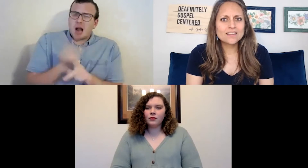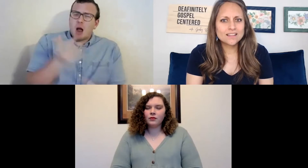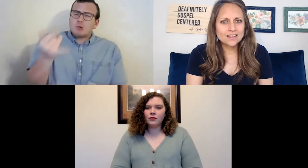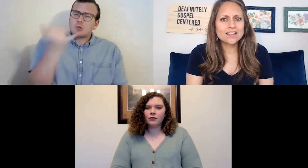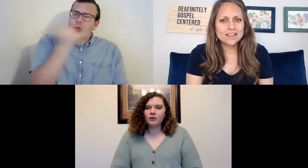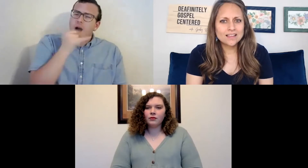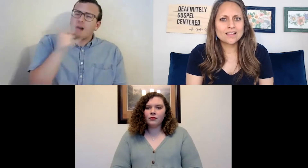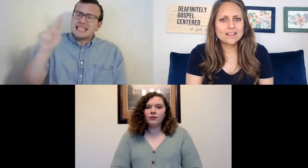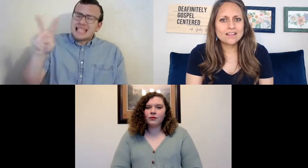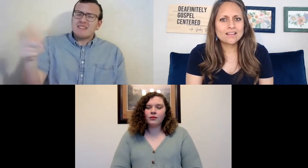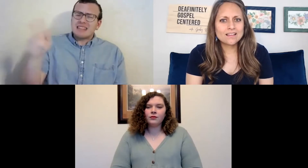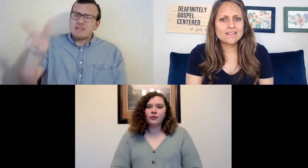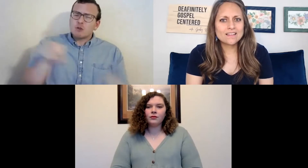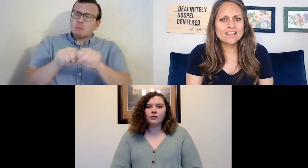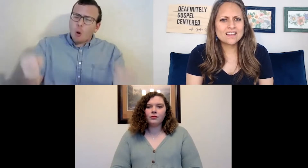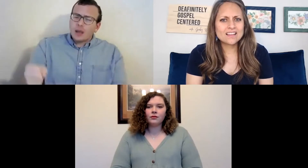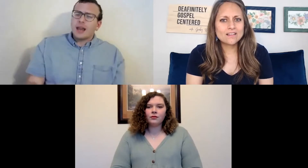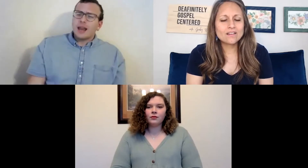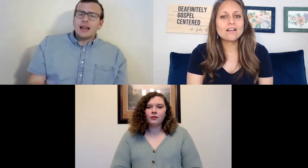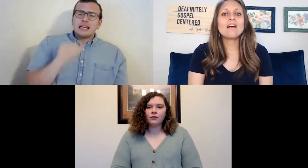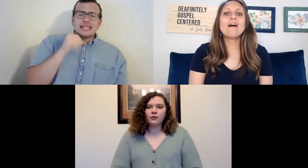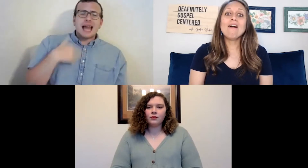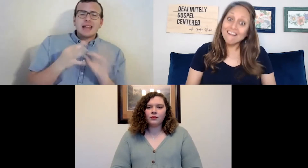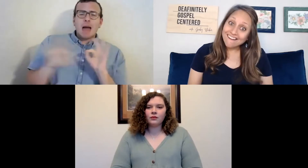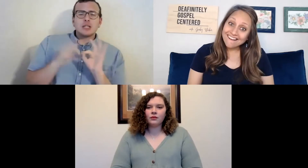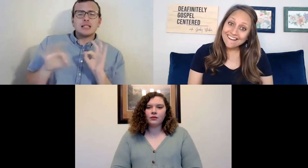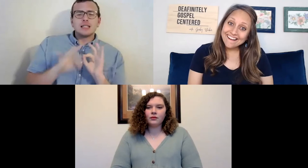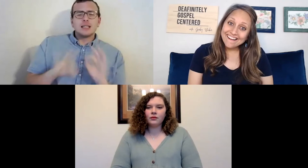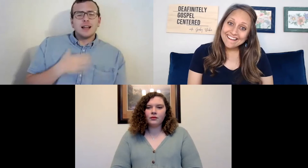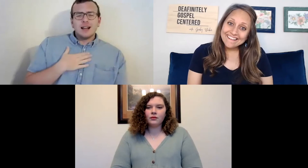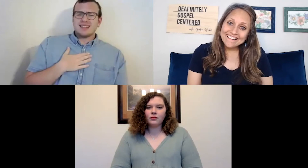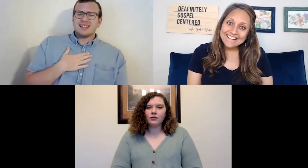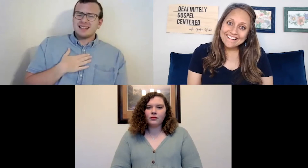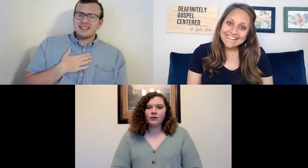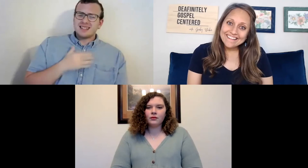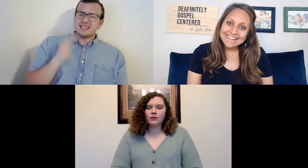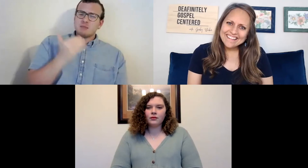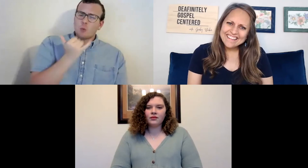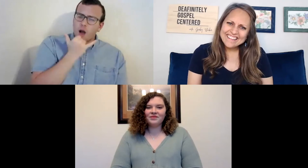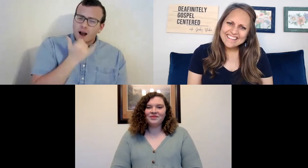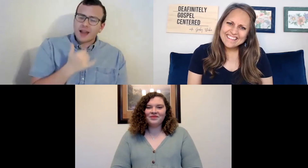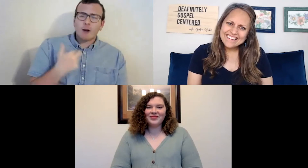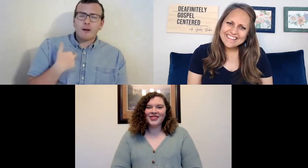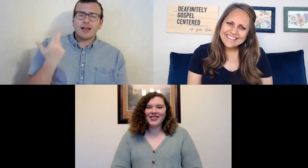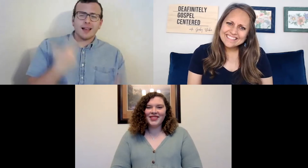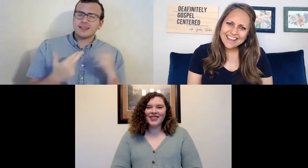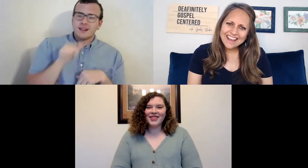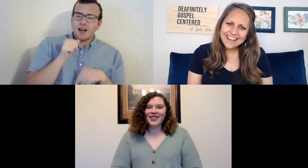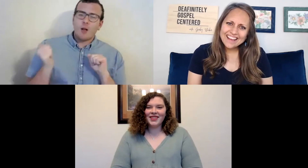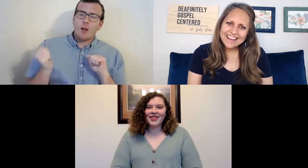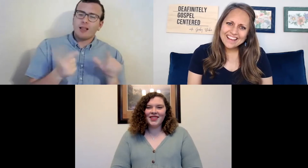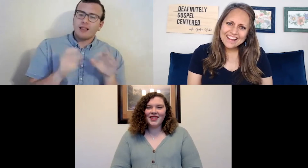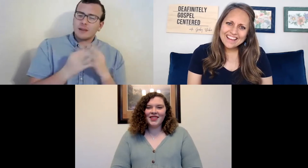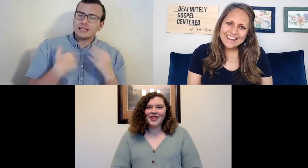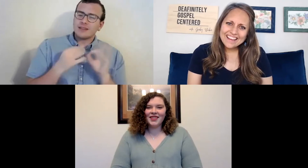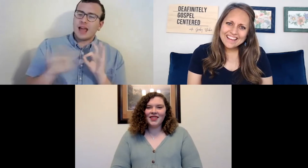broken, because it didn't have closed captioning on it. I was like, something's wrong with the TV. And then I realized not all families have closed captioning on